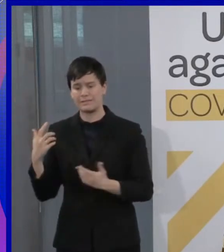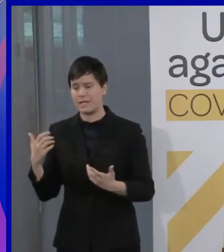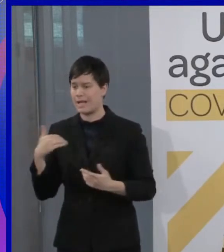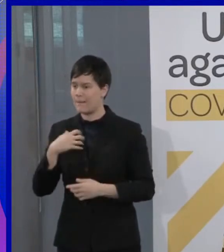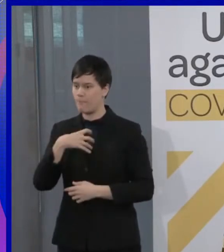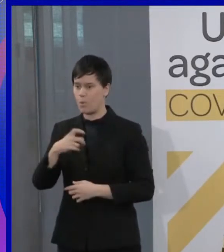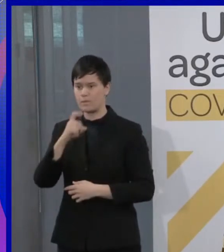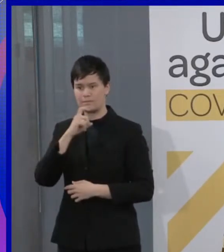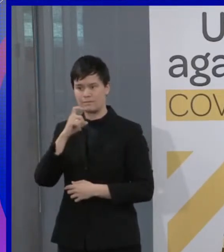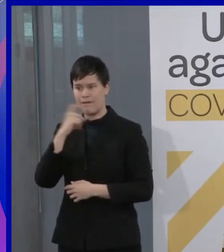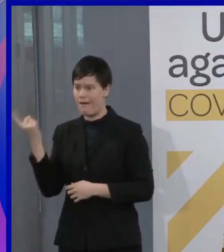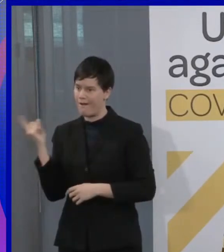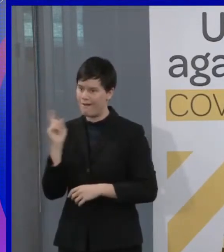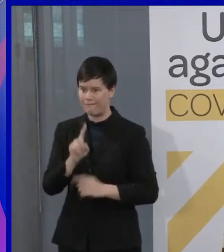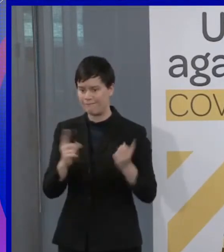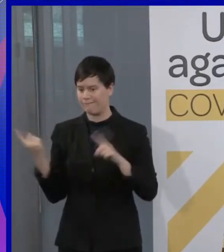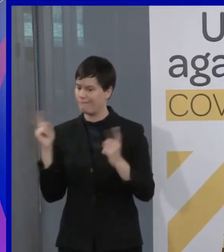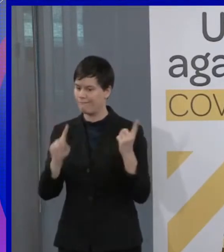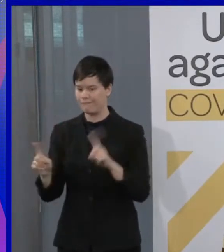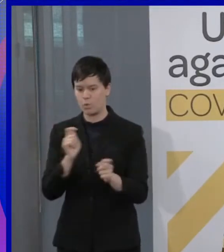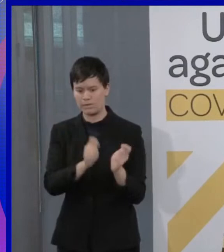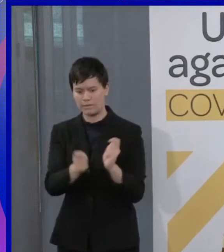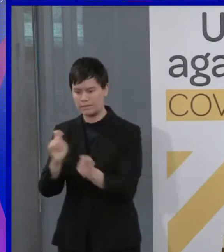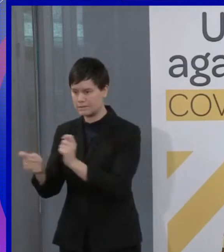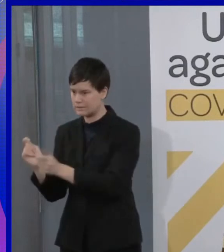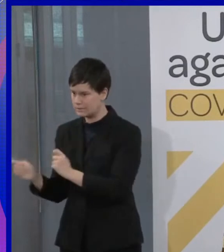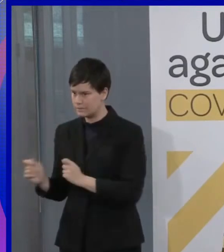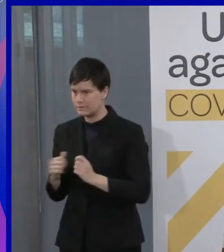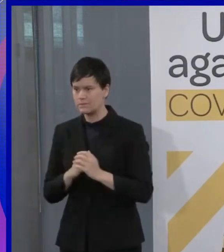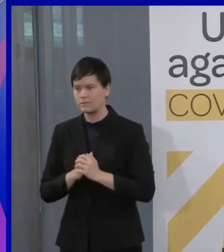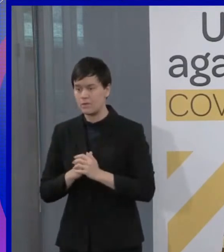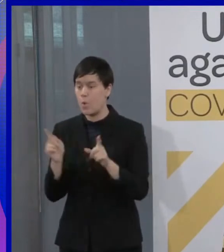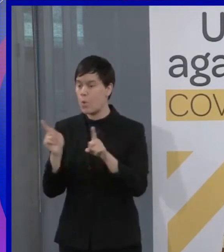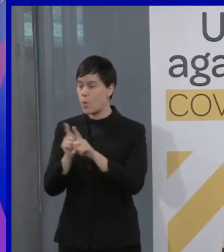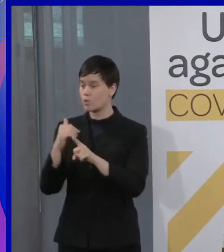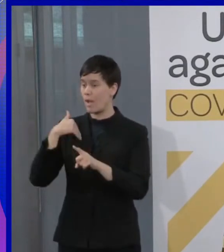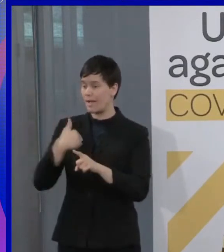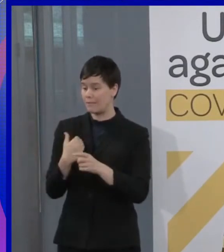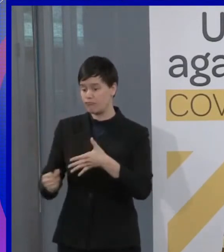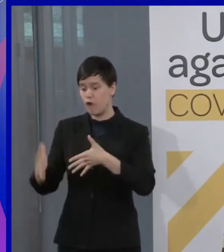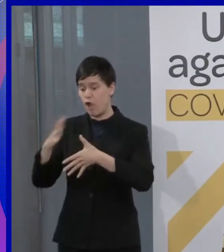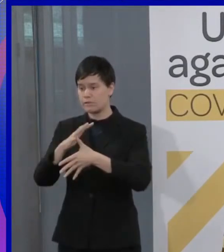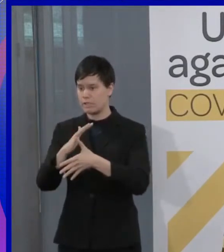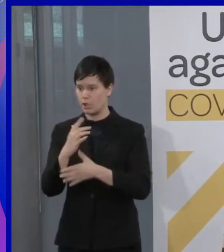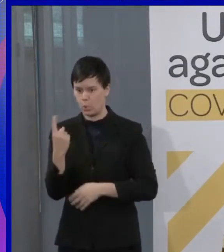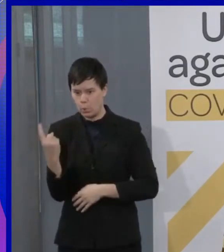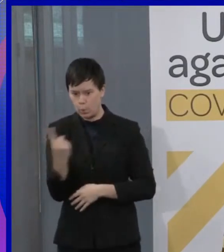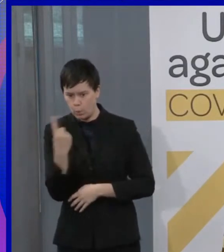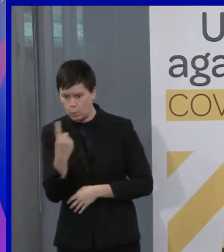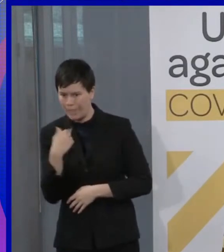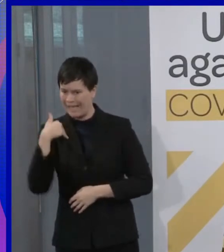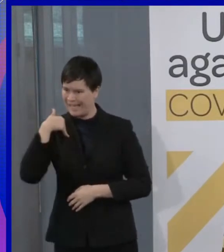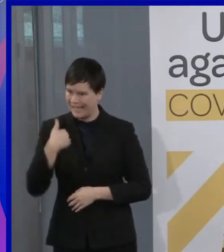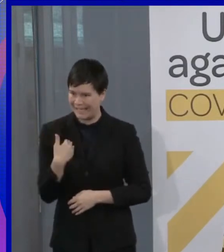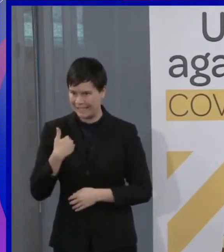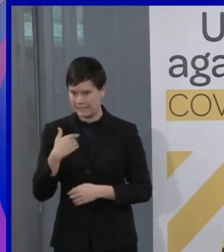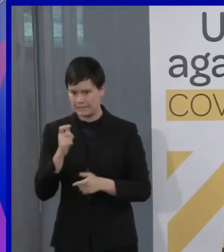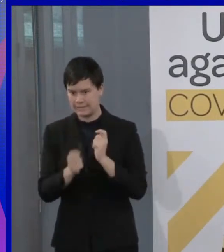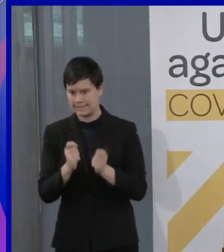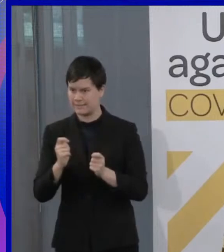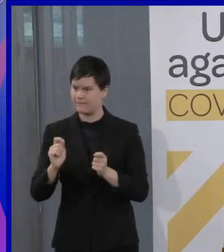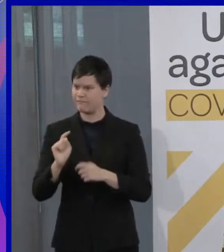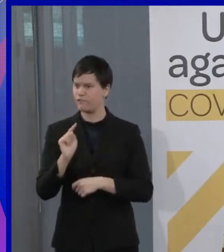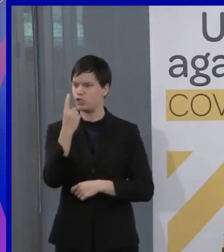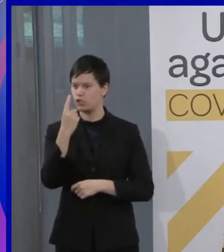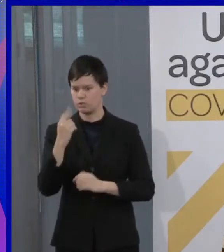there, and also to prioritise the workers who should be tested first, and then others who are much lower risk a bit